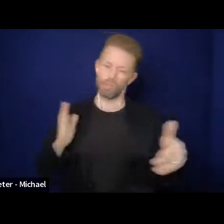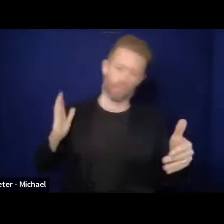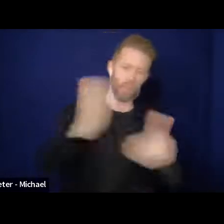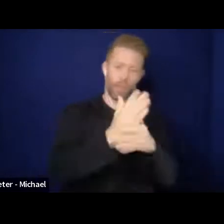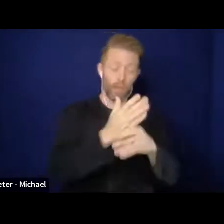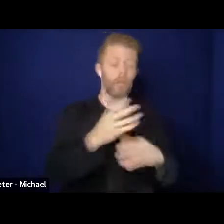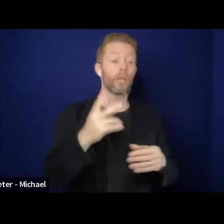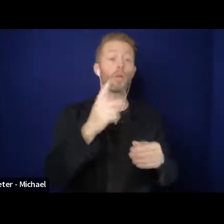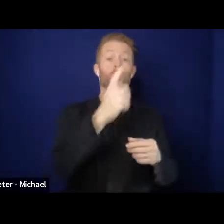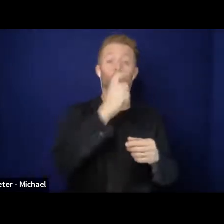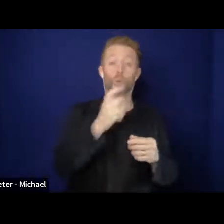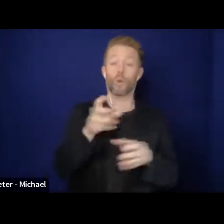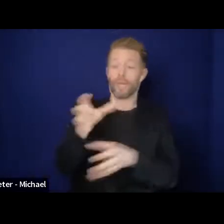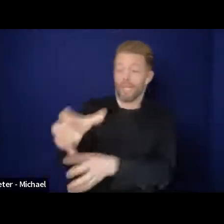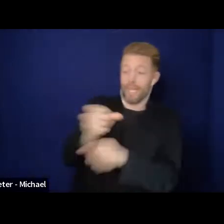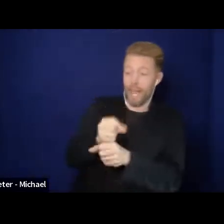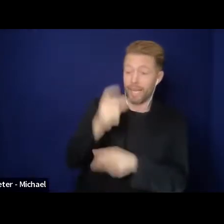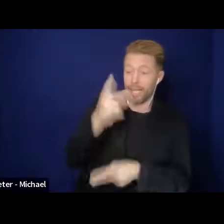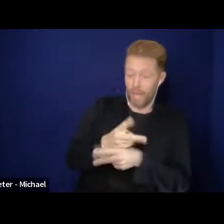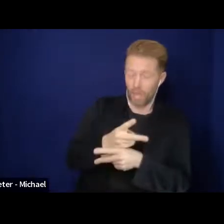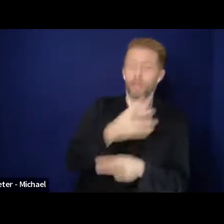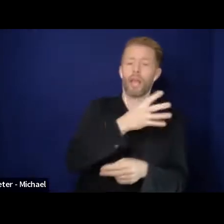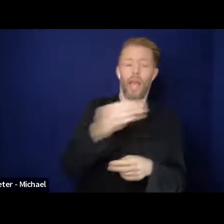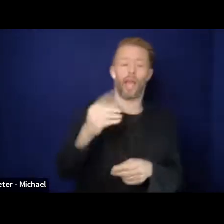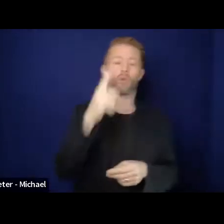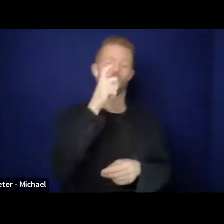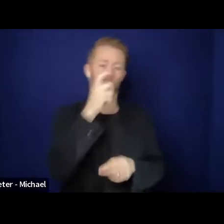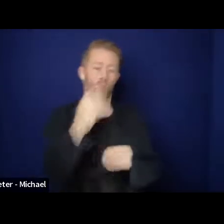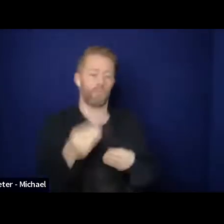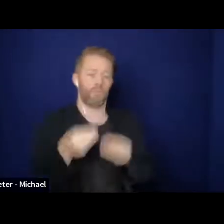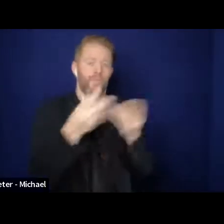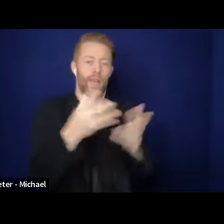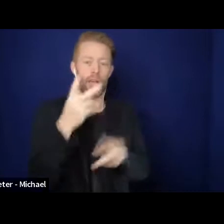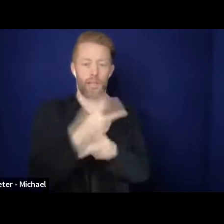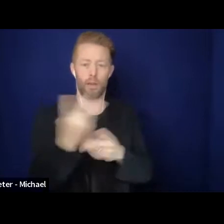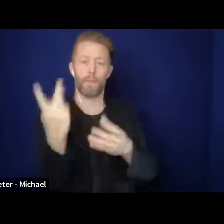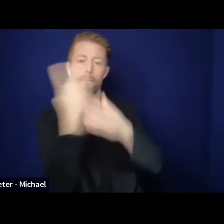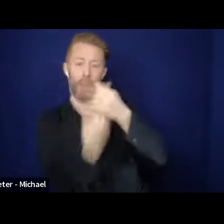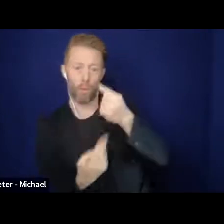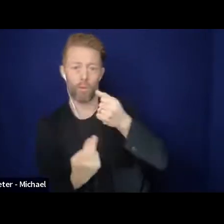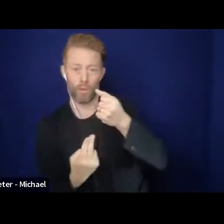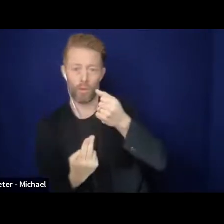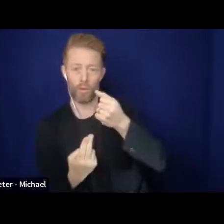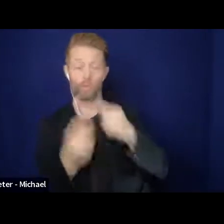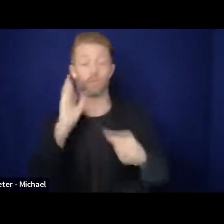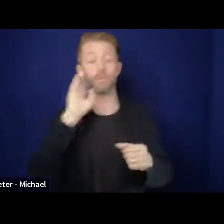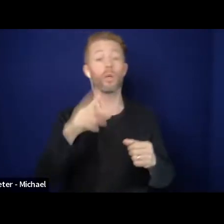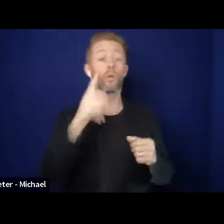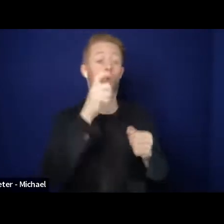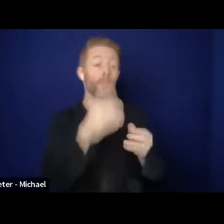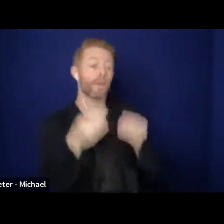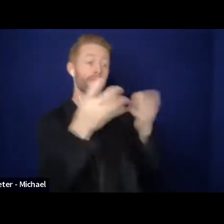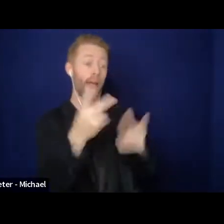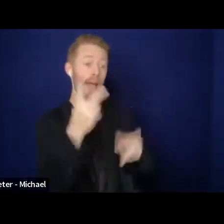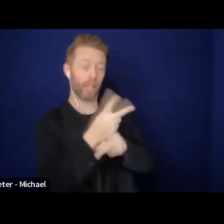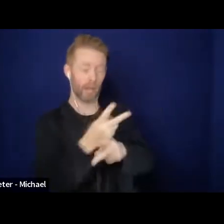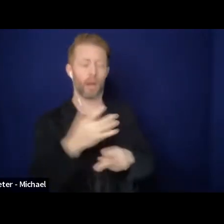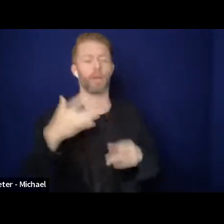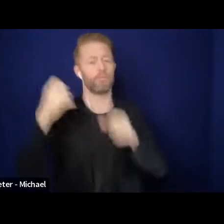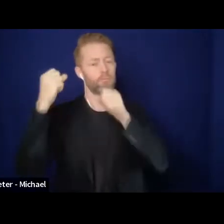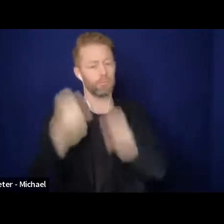and the workers who are providing that care and those services, many of whom also are often immigrant women of